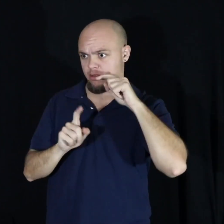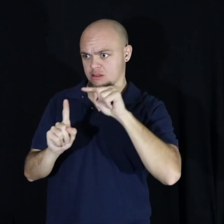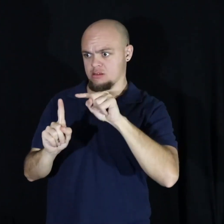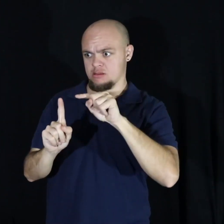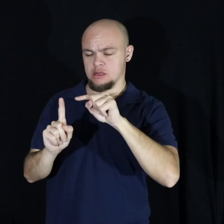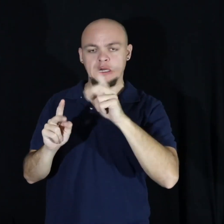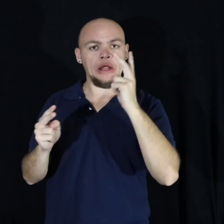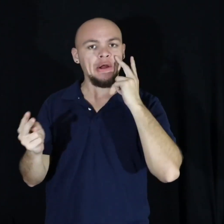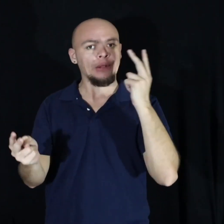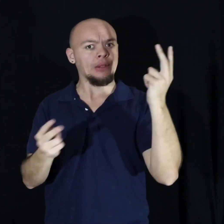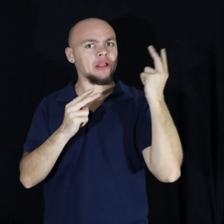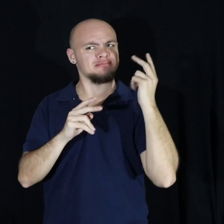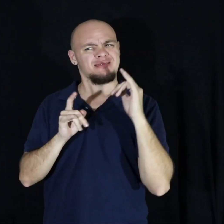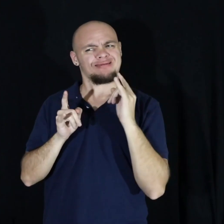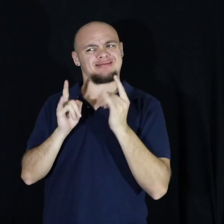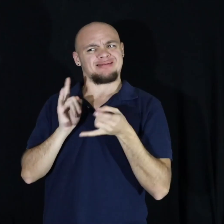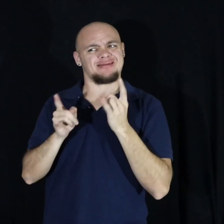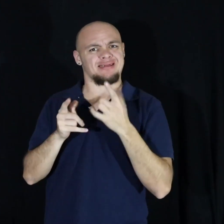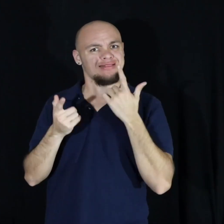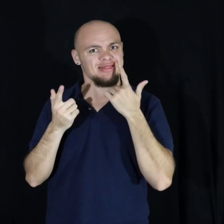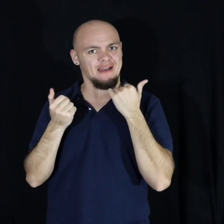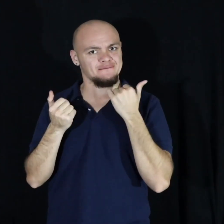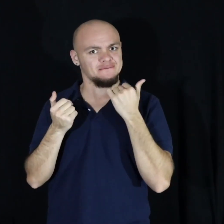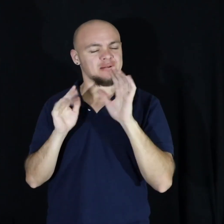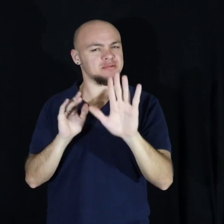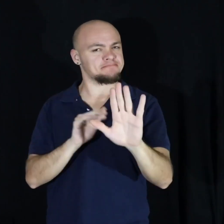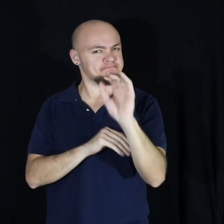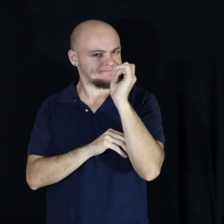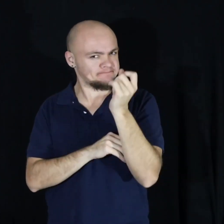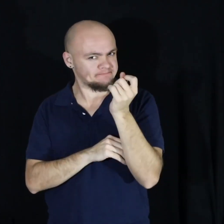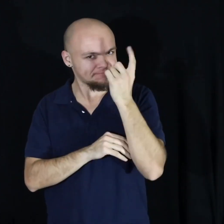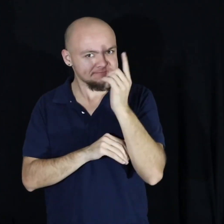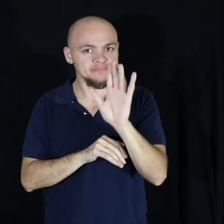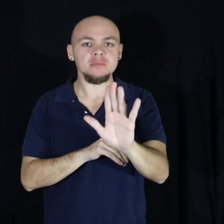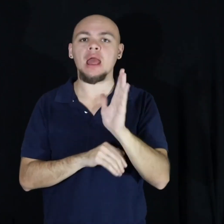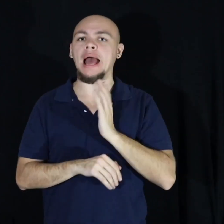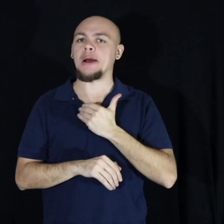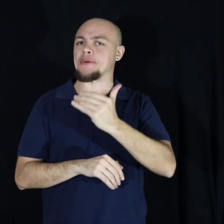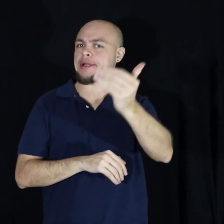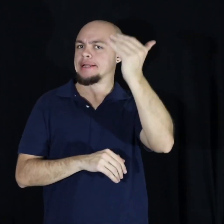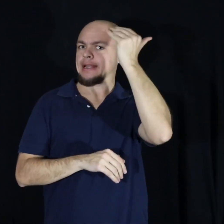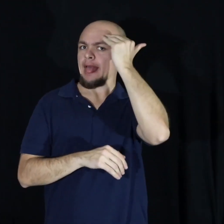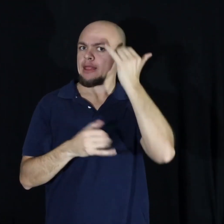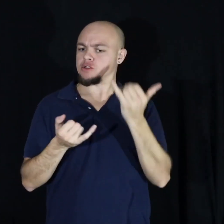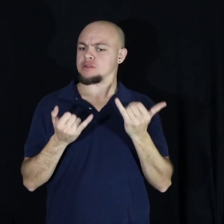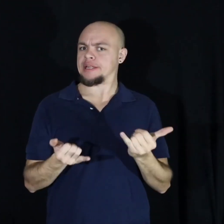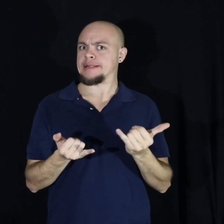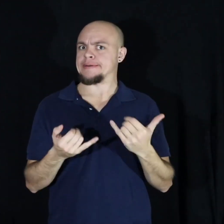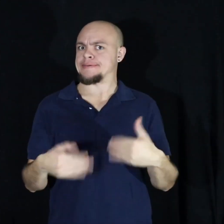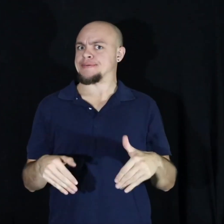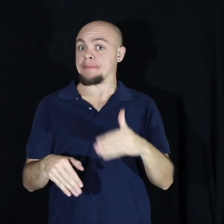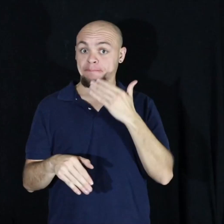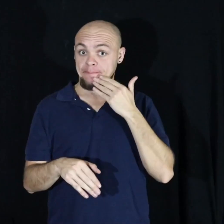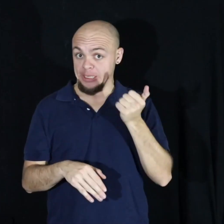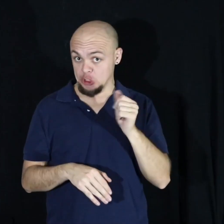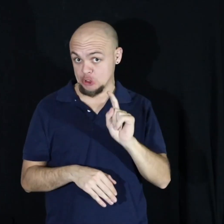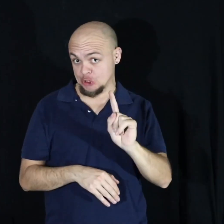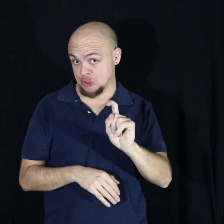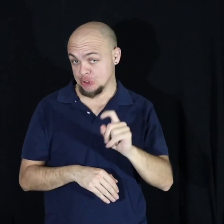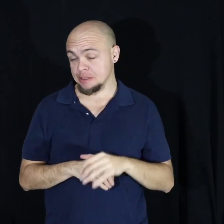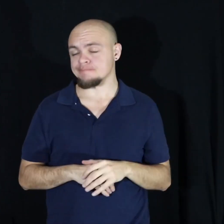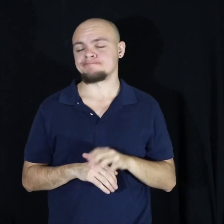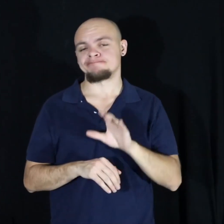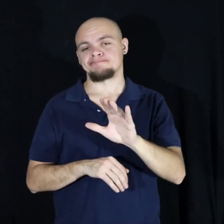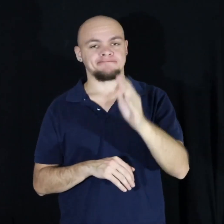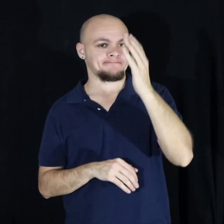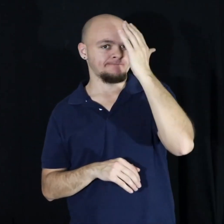look back and laugh at this, but I'd like us to consider whether our knowledge today is really that much better. Sure,